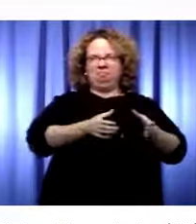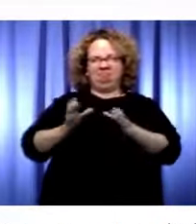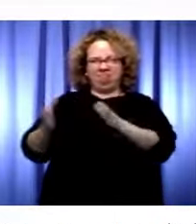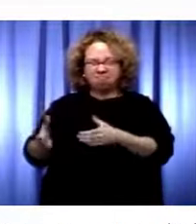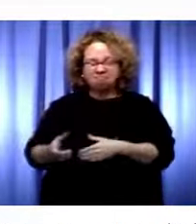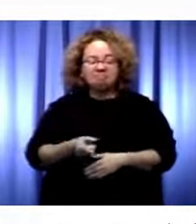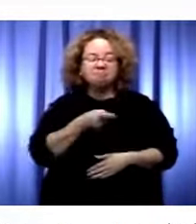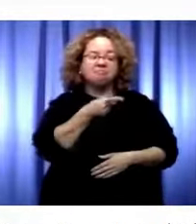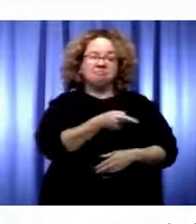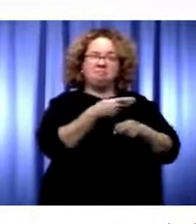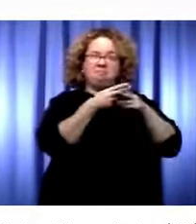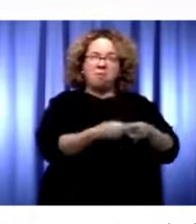elimination.